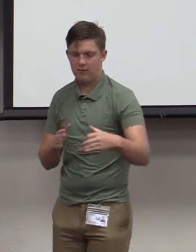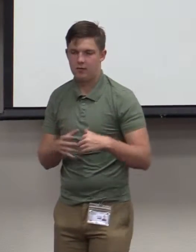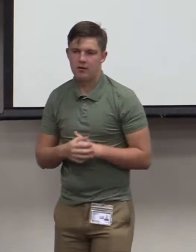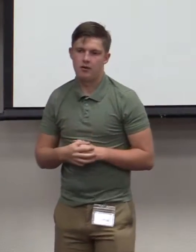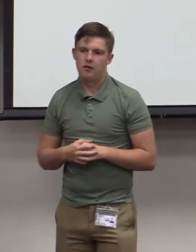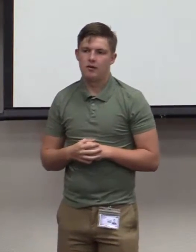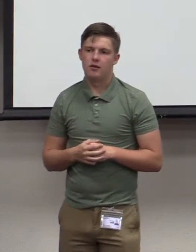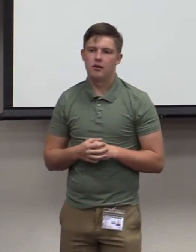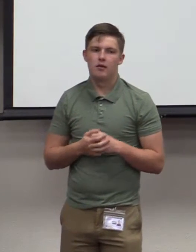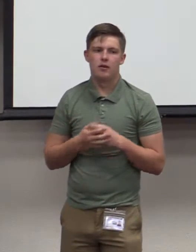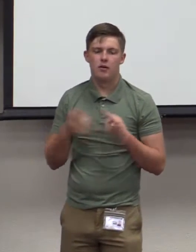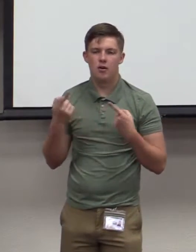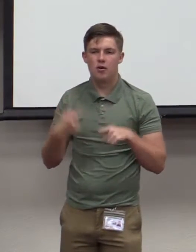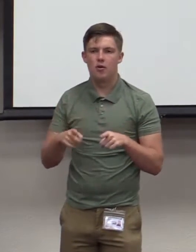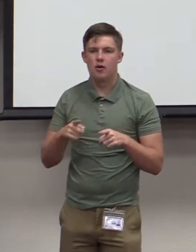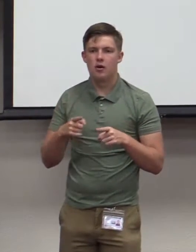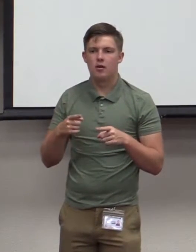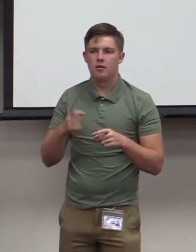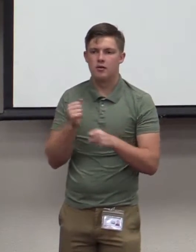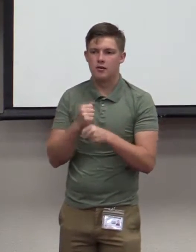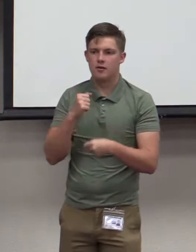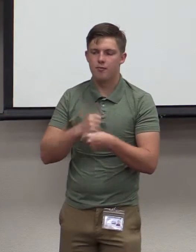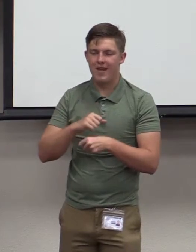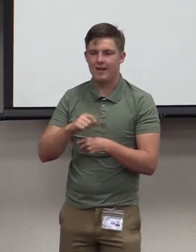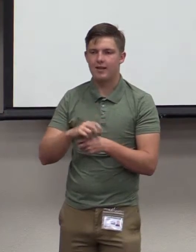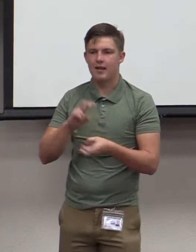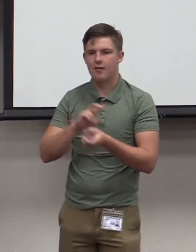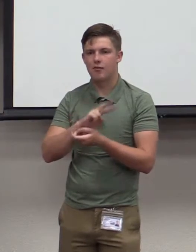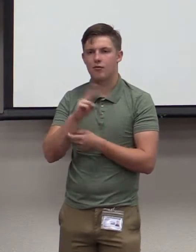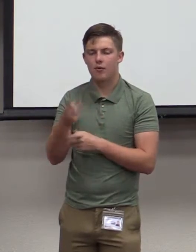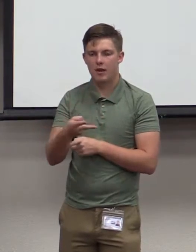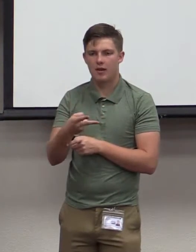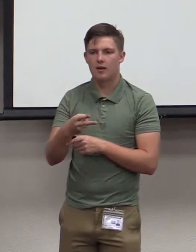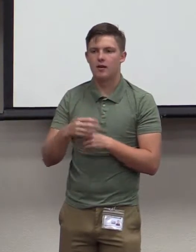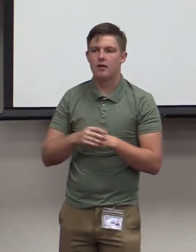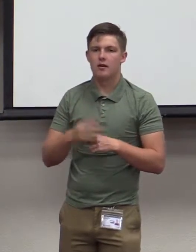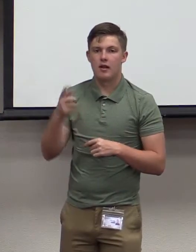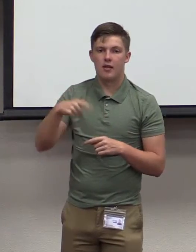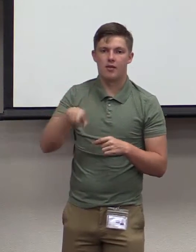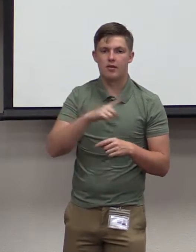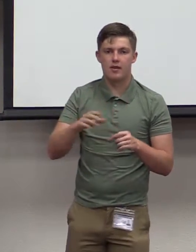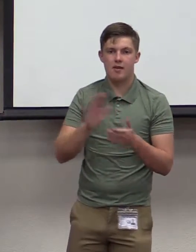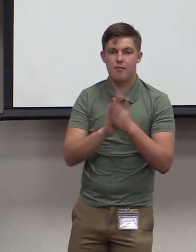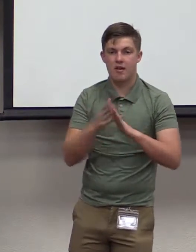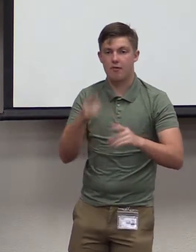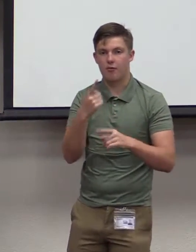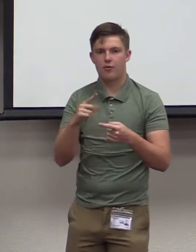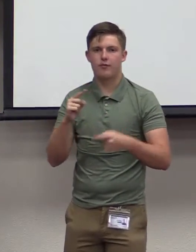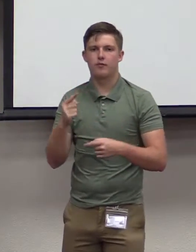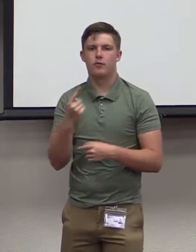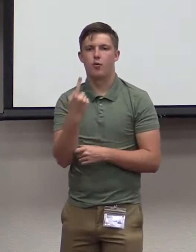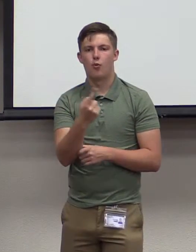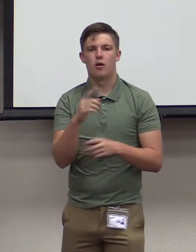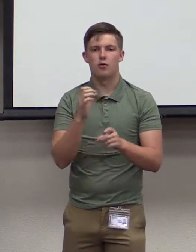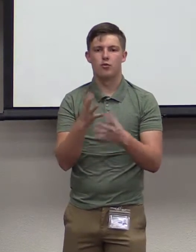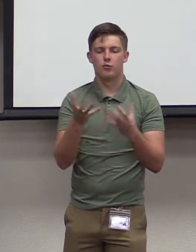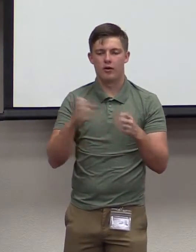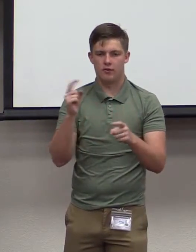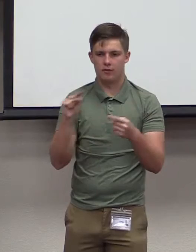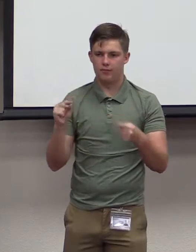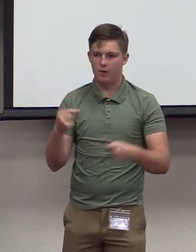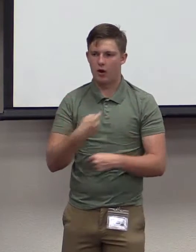And so once you make that switch, it's about they become the one who's trying to hurt me or the one who's trying to make me or prove me wrong. They